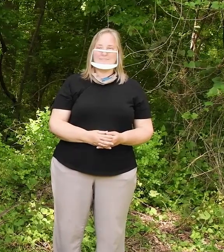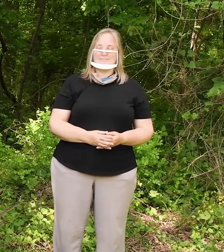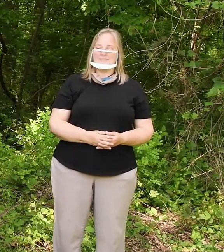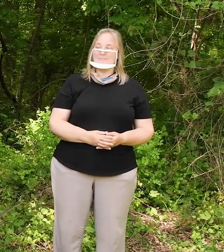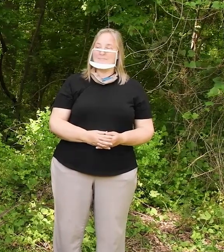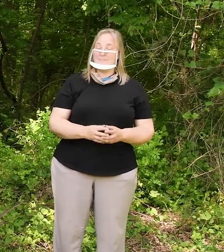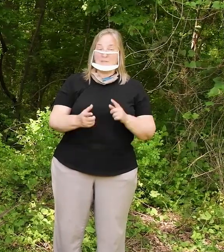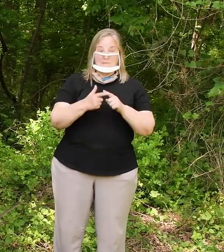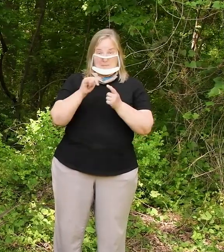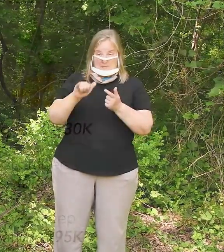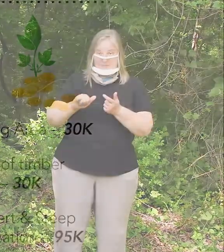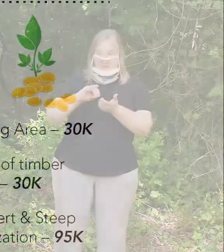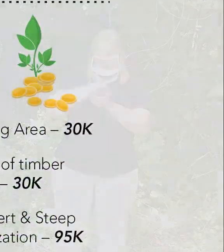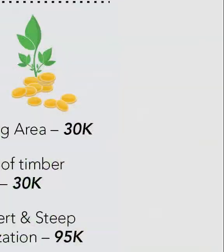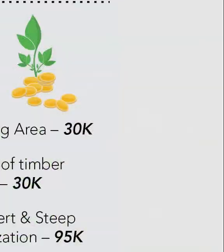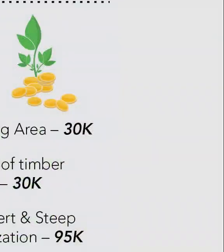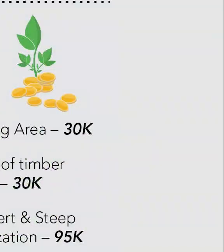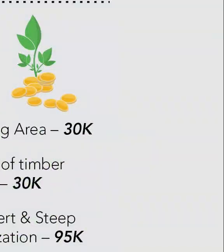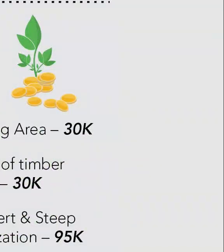Of this funding,